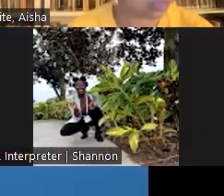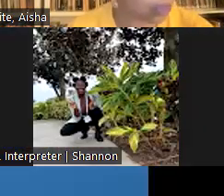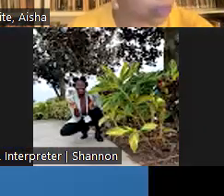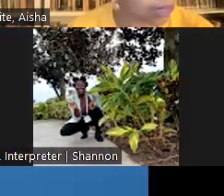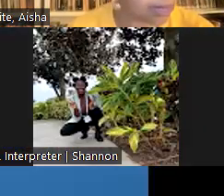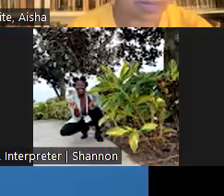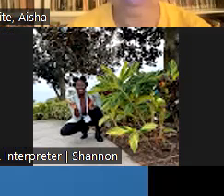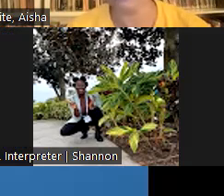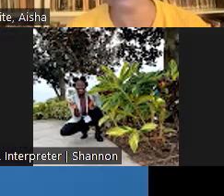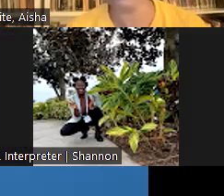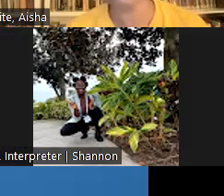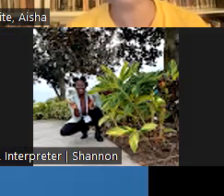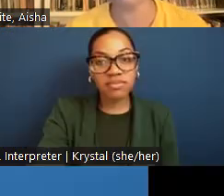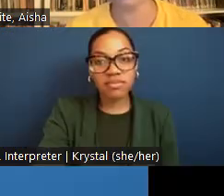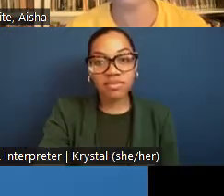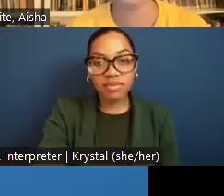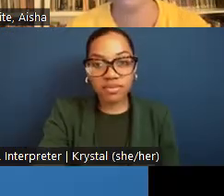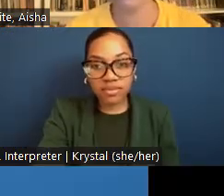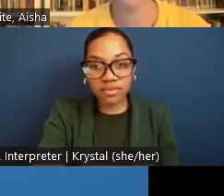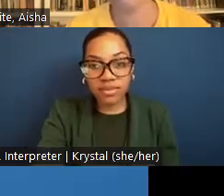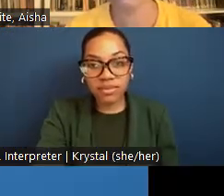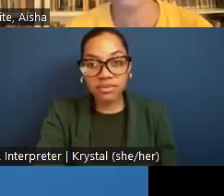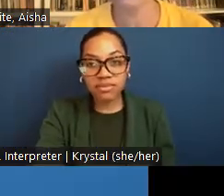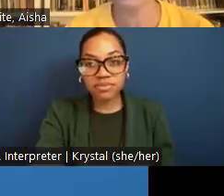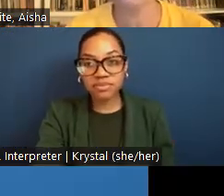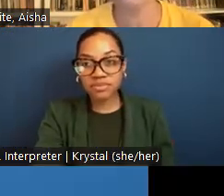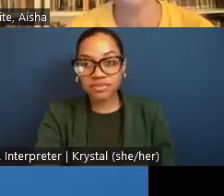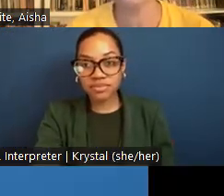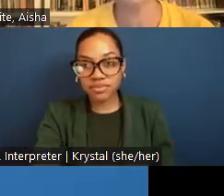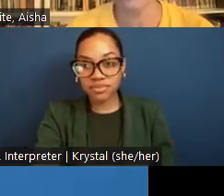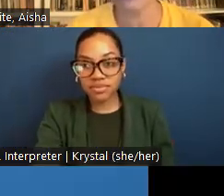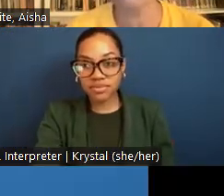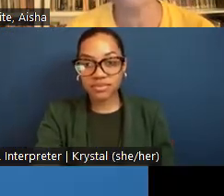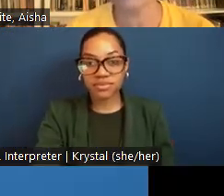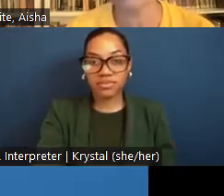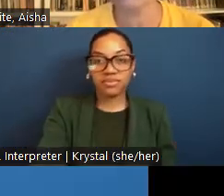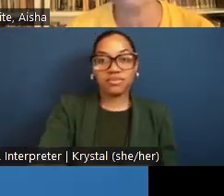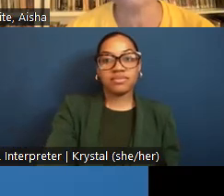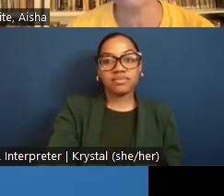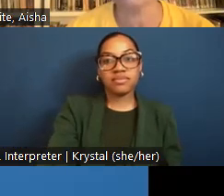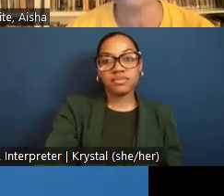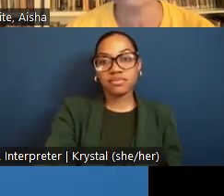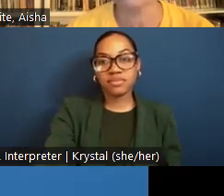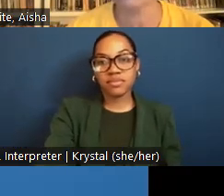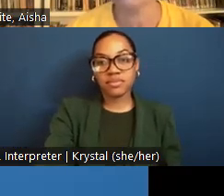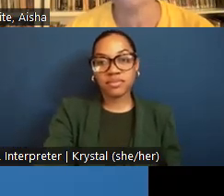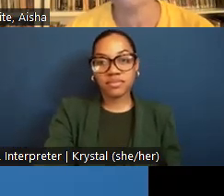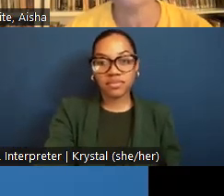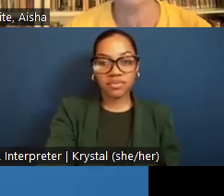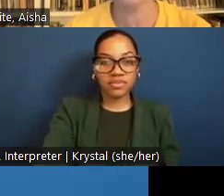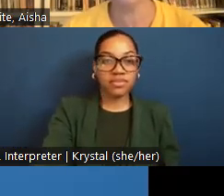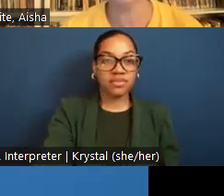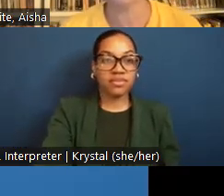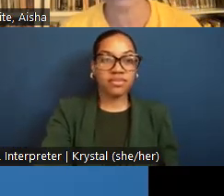conversation, this learning, these ideas and changes in practice around helping kids understand race and develop a positive racial identity?